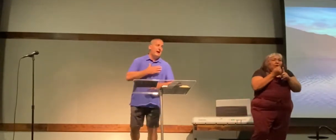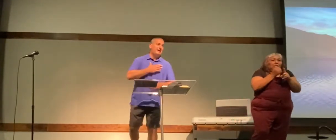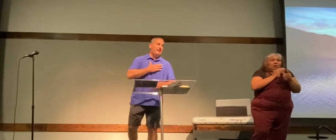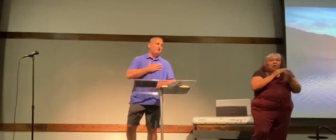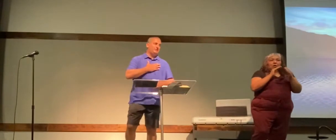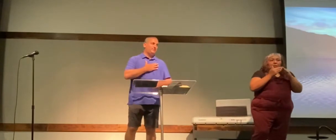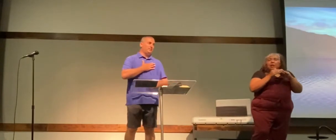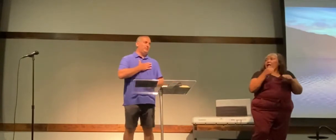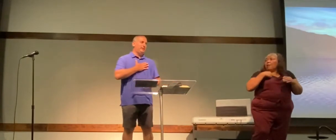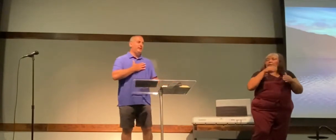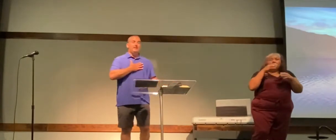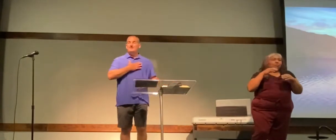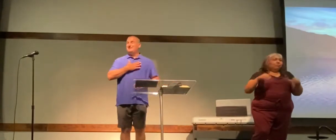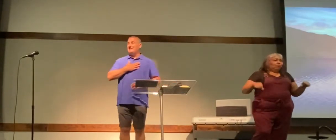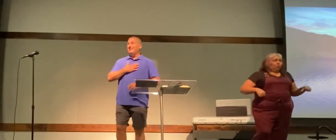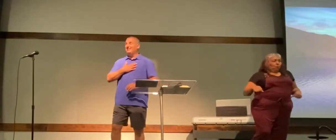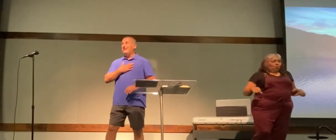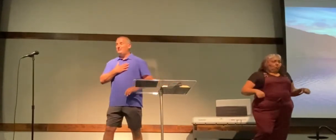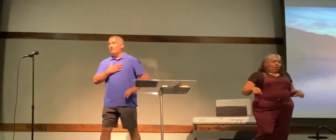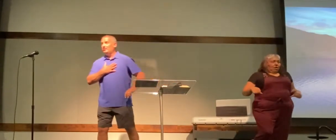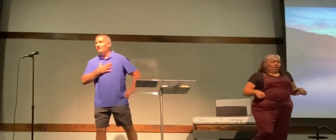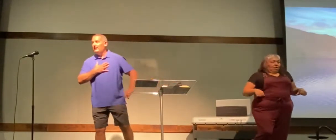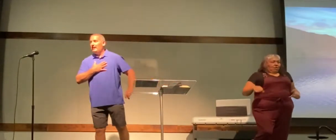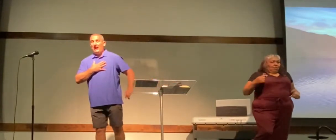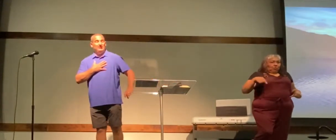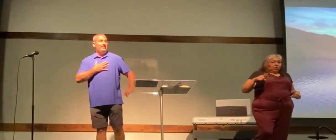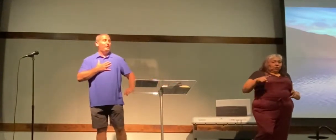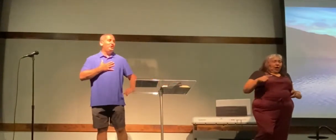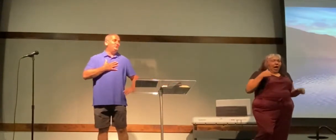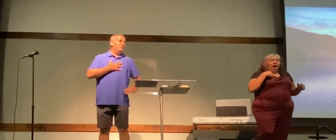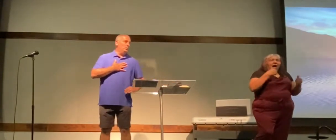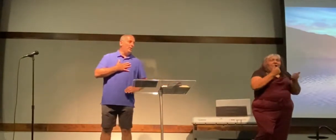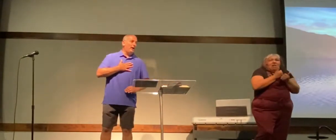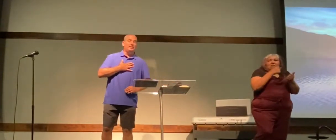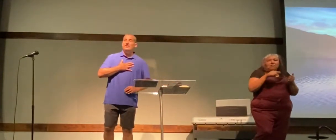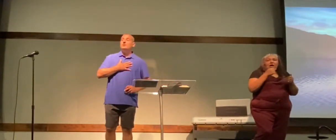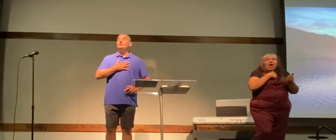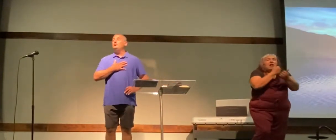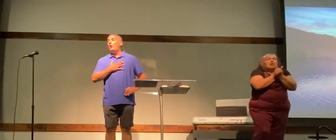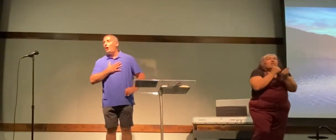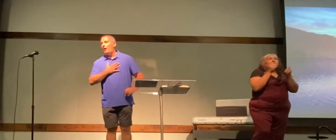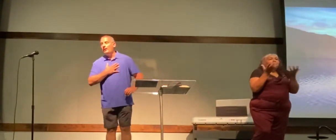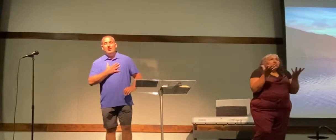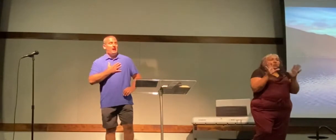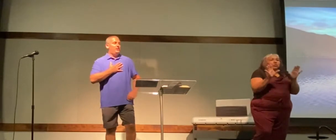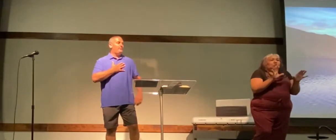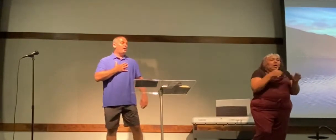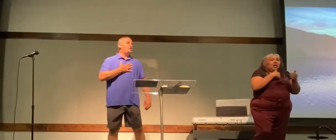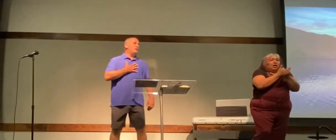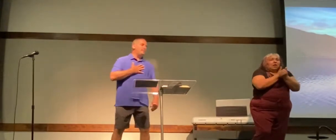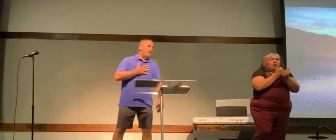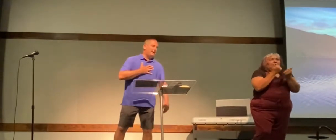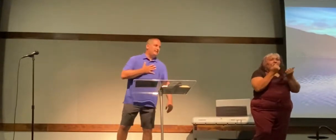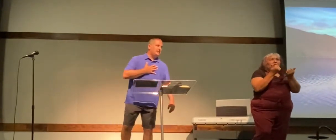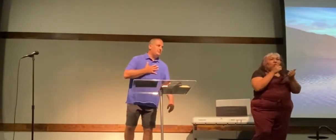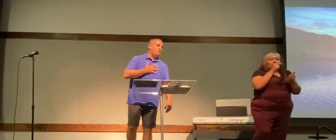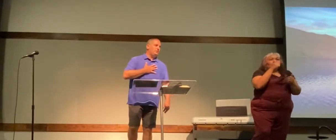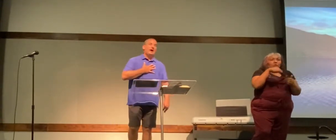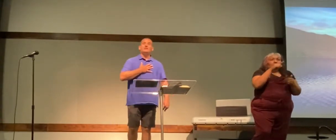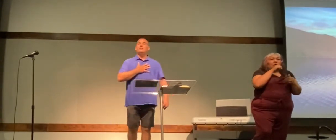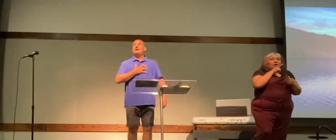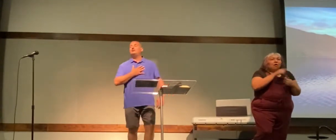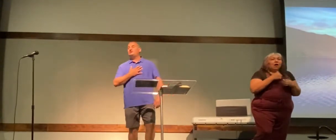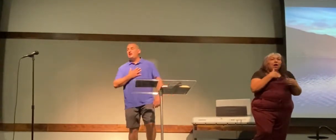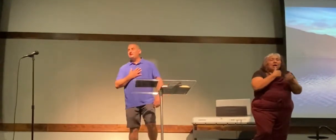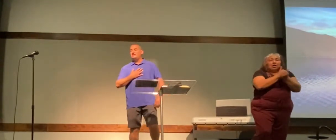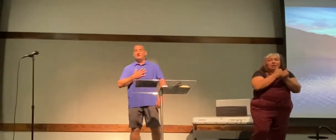going to brag about you for a little bit because I love you. I love what you do. I love who you are. I love how you're impacting the community.